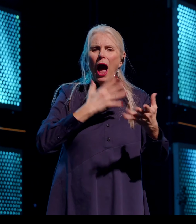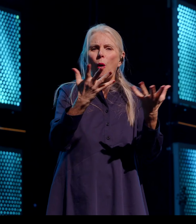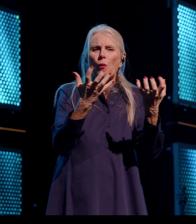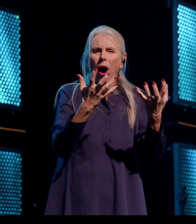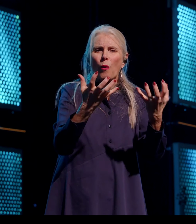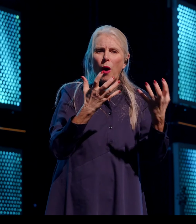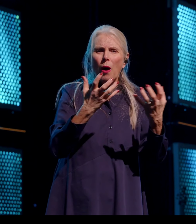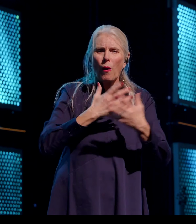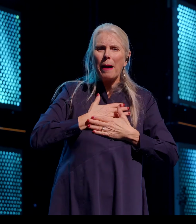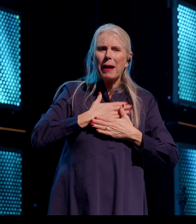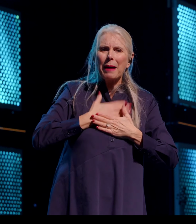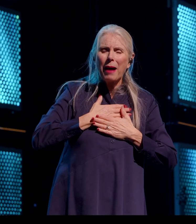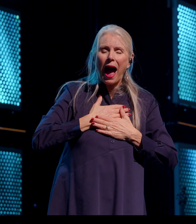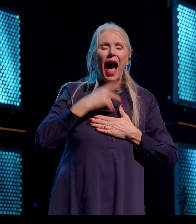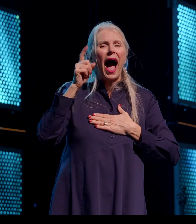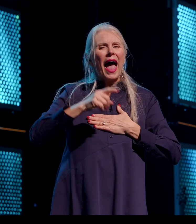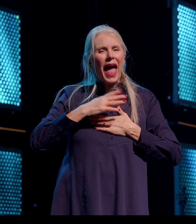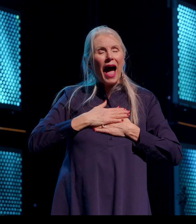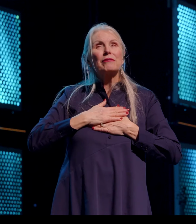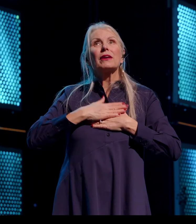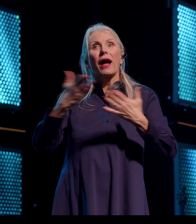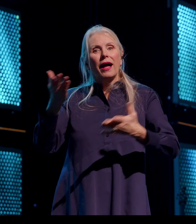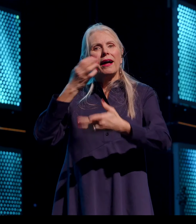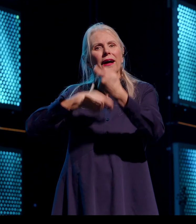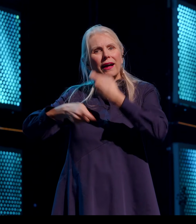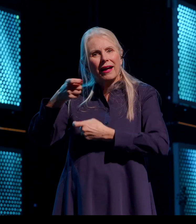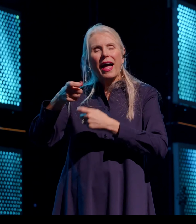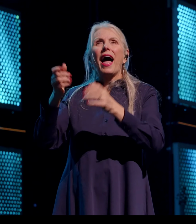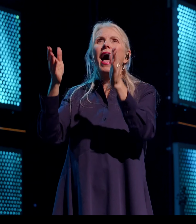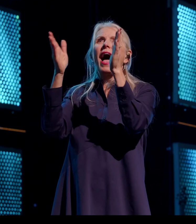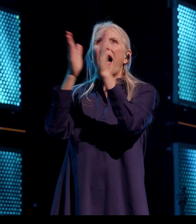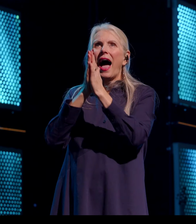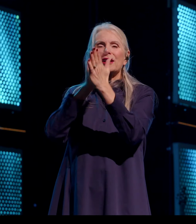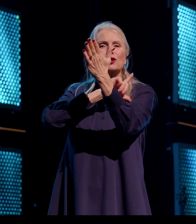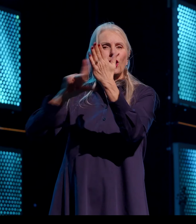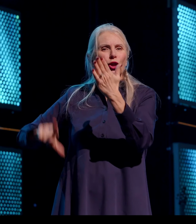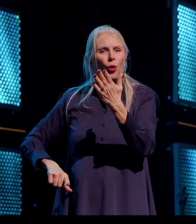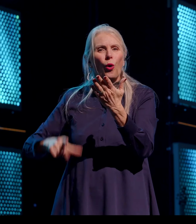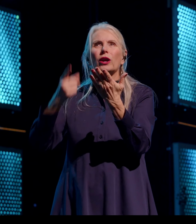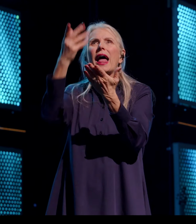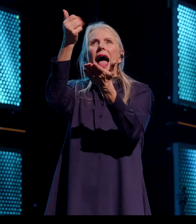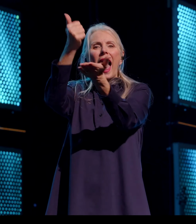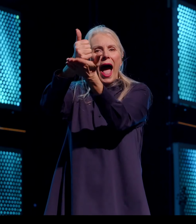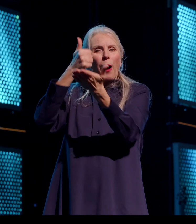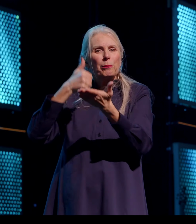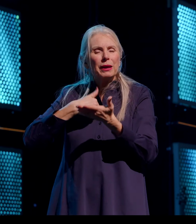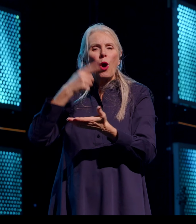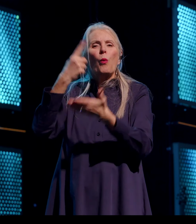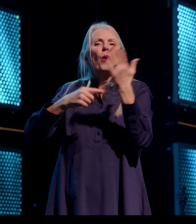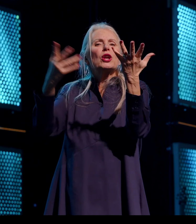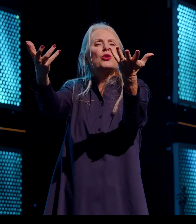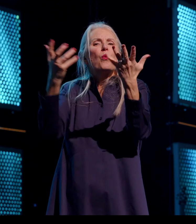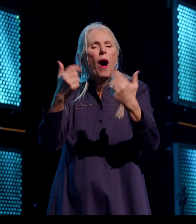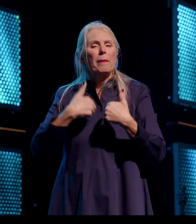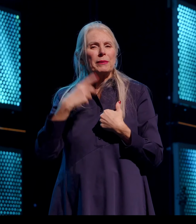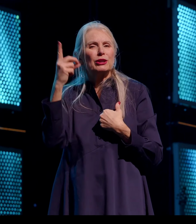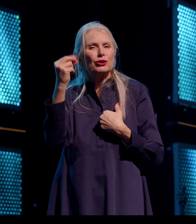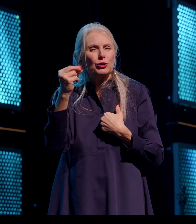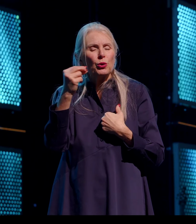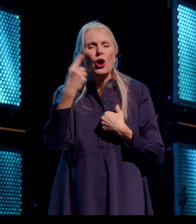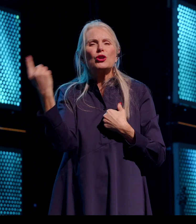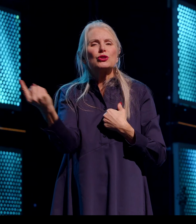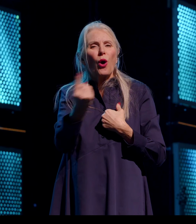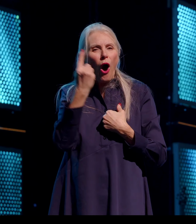constantly coming to a point of saying, Lord, are you going to redirect me in my life? What is it that you want? So we're constantly bringing to the